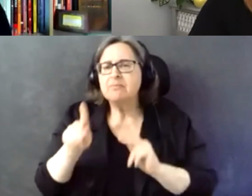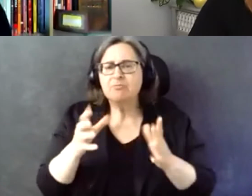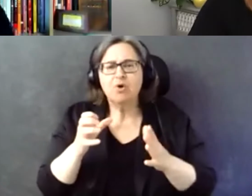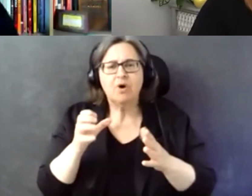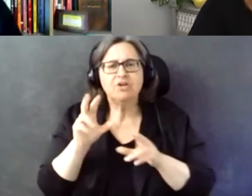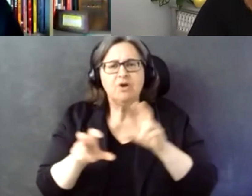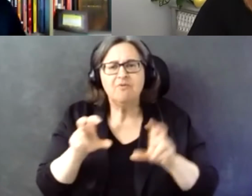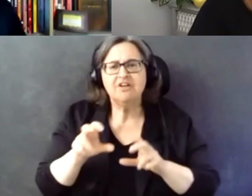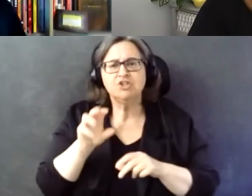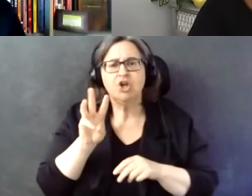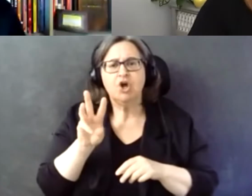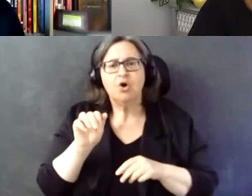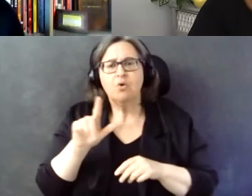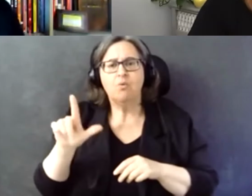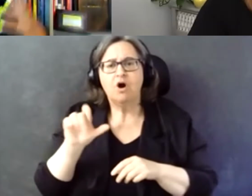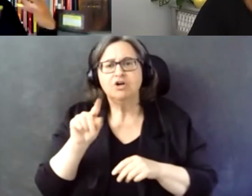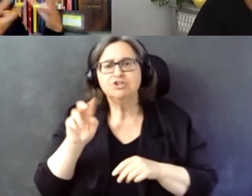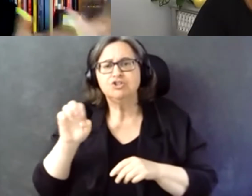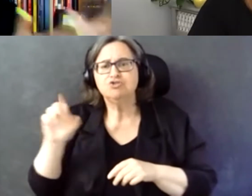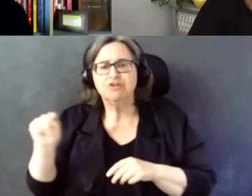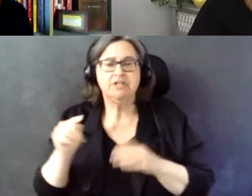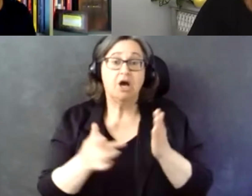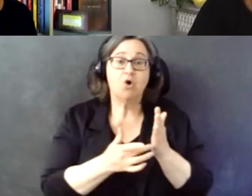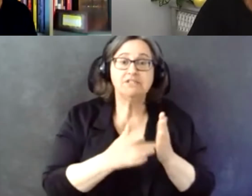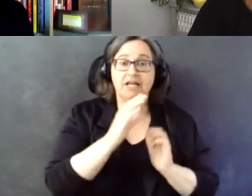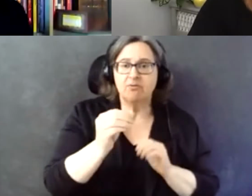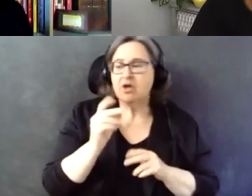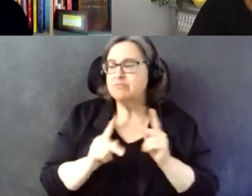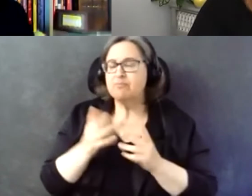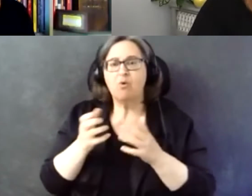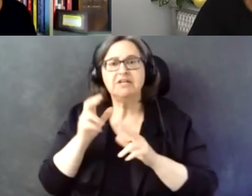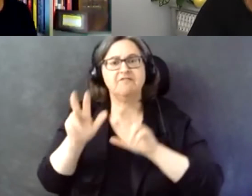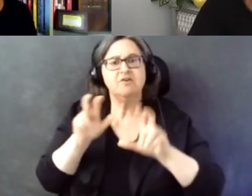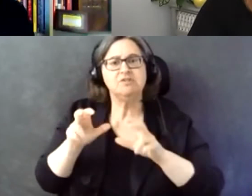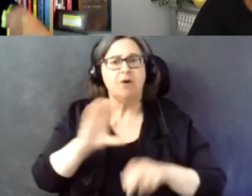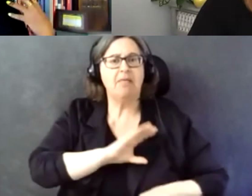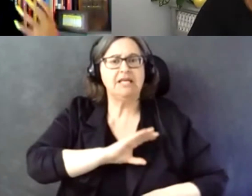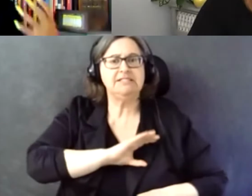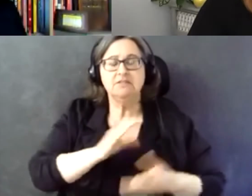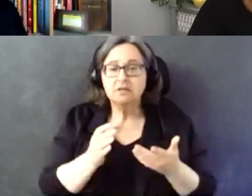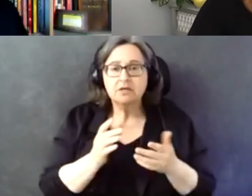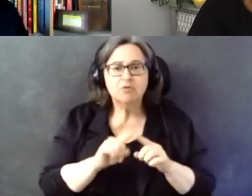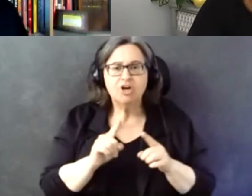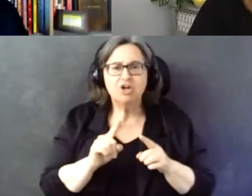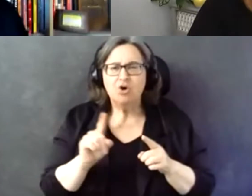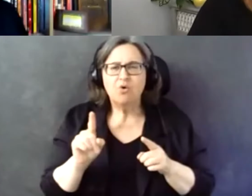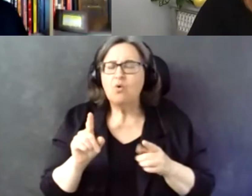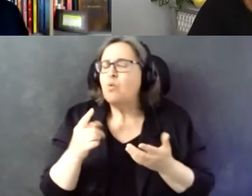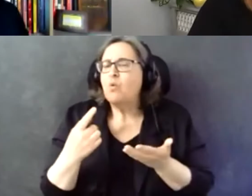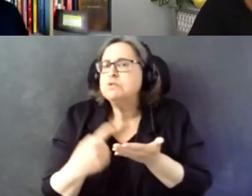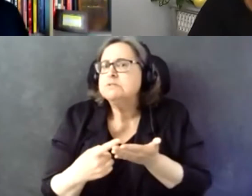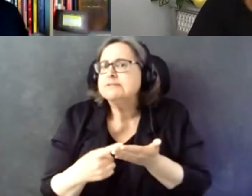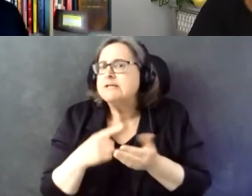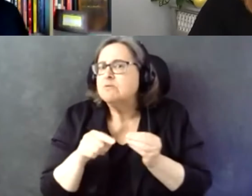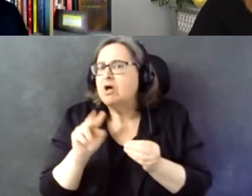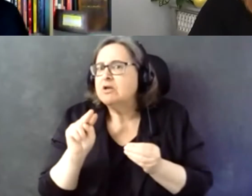in say wall street or tech companies or people who want to invest you know in policing but where is that conversation about all